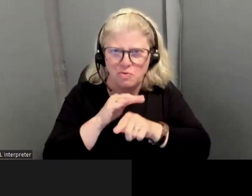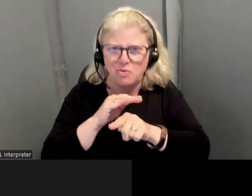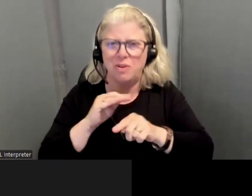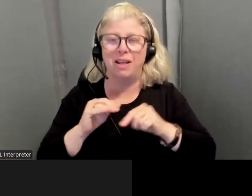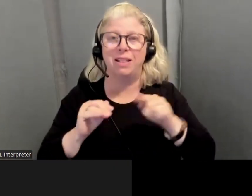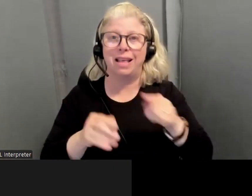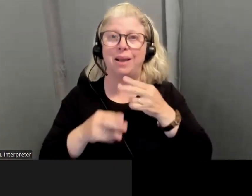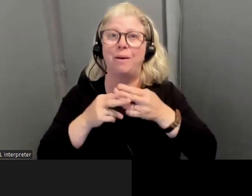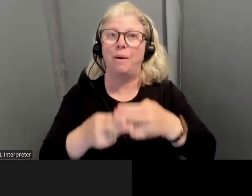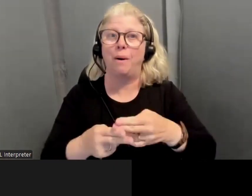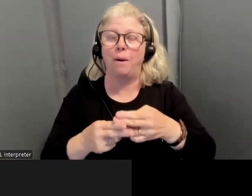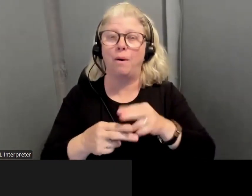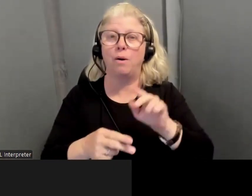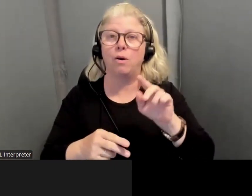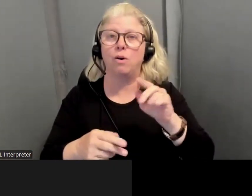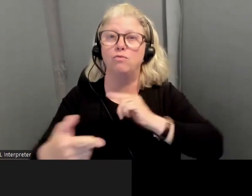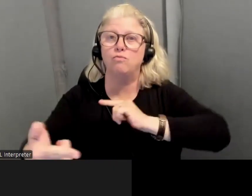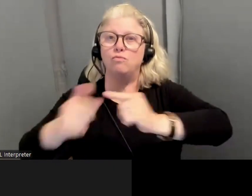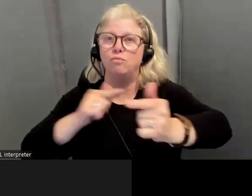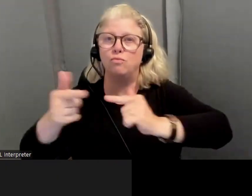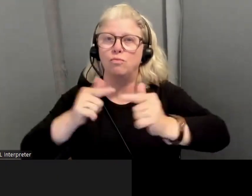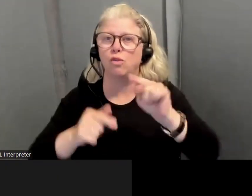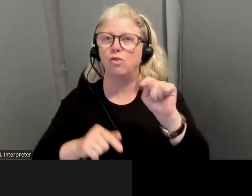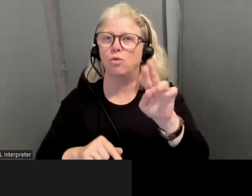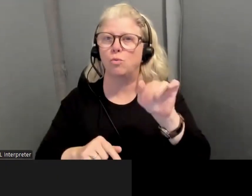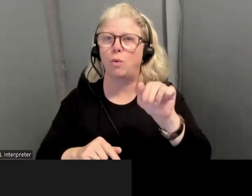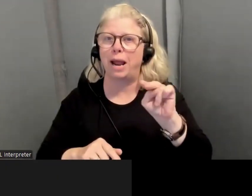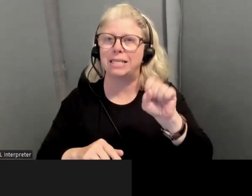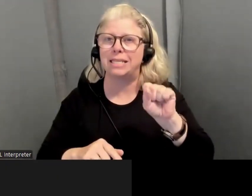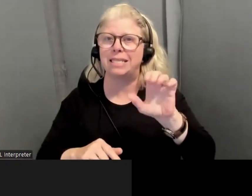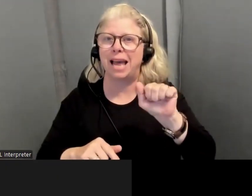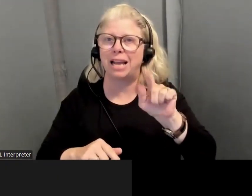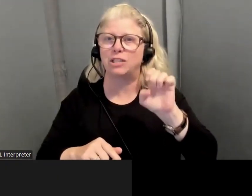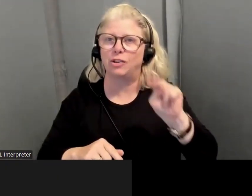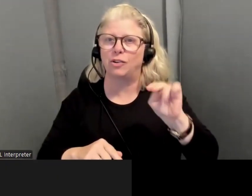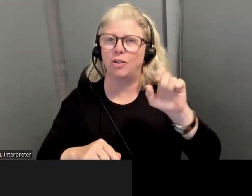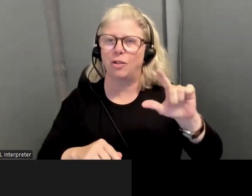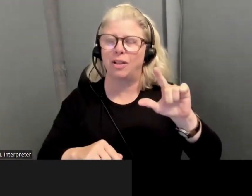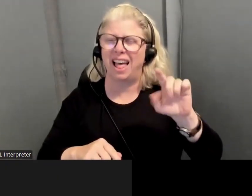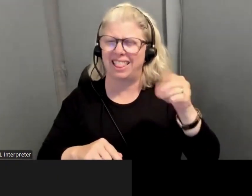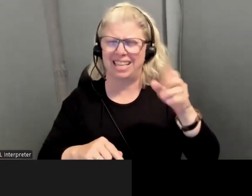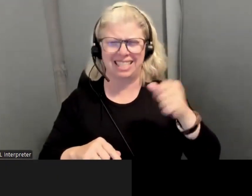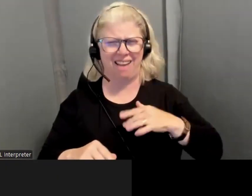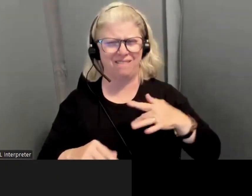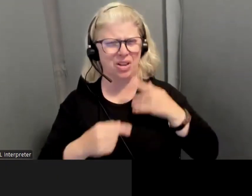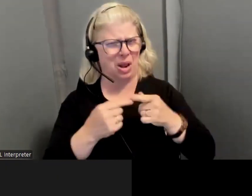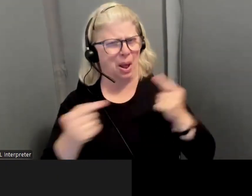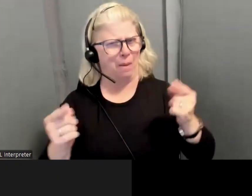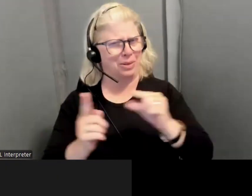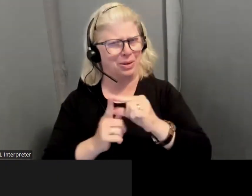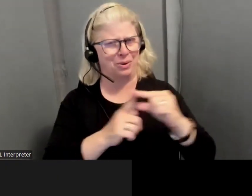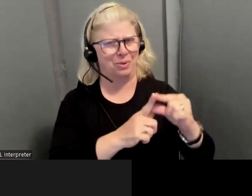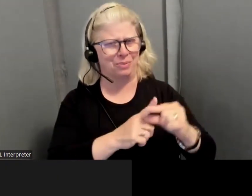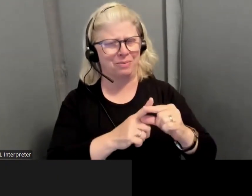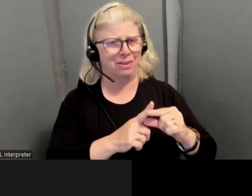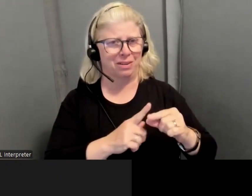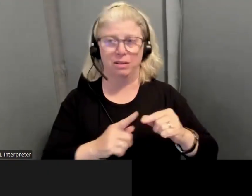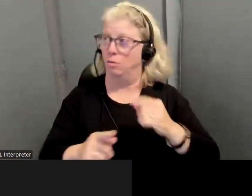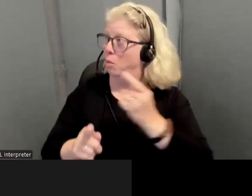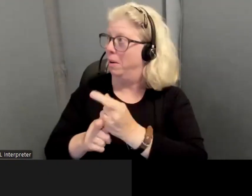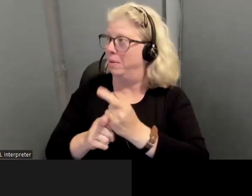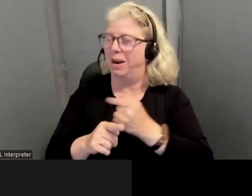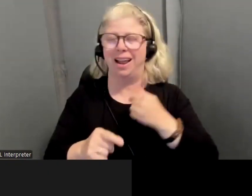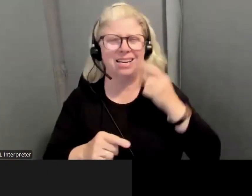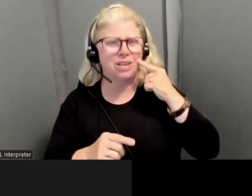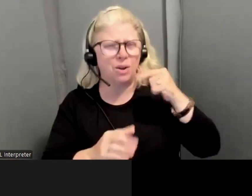it as transactional ethics. I think that's an oxymoron. That definitely is an oxymoron. I'm wondering what, and I know it might be a deep dive,